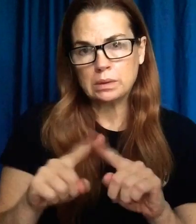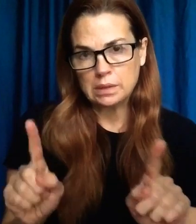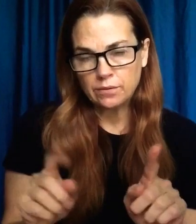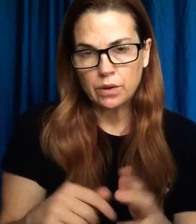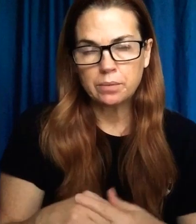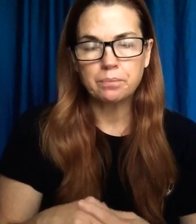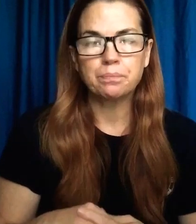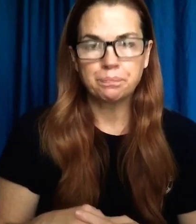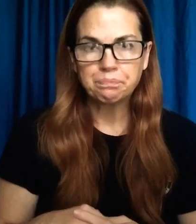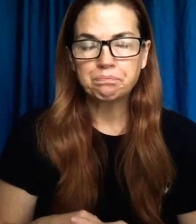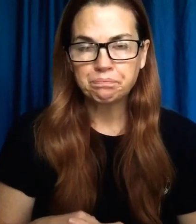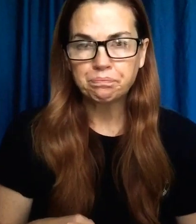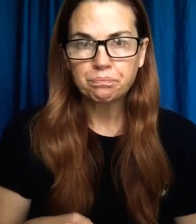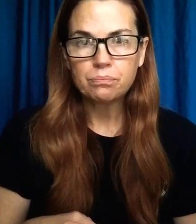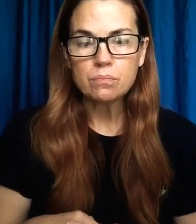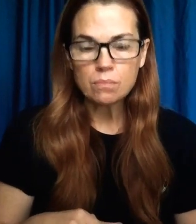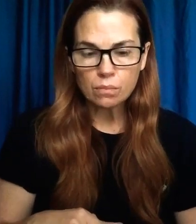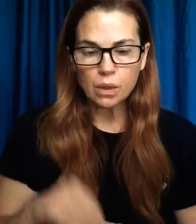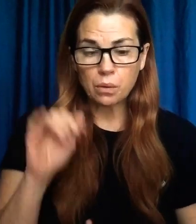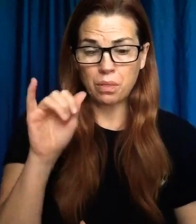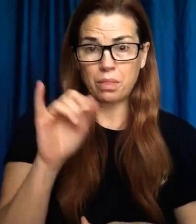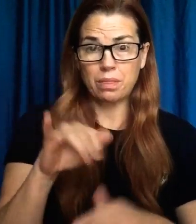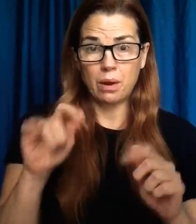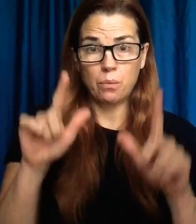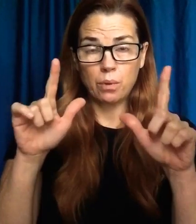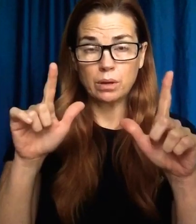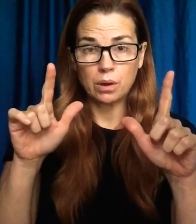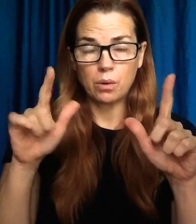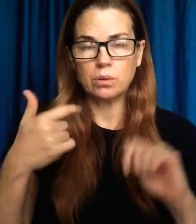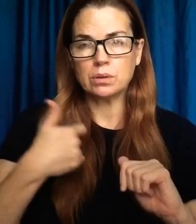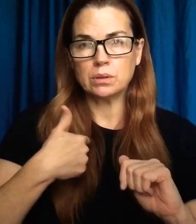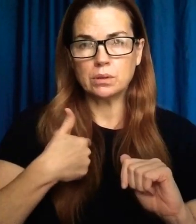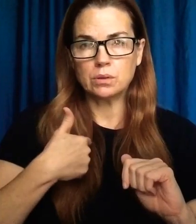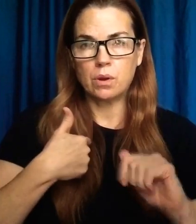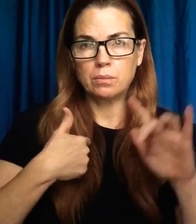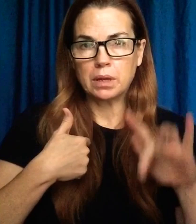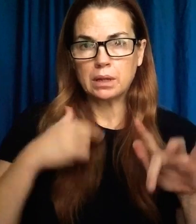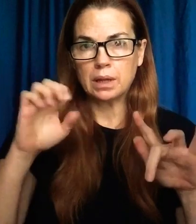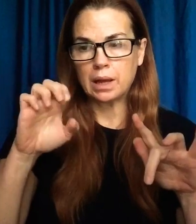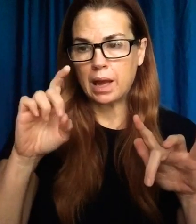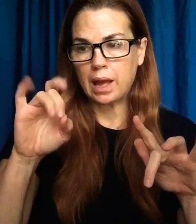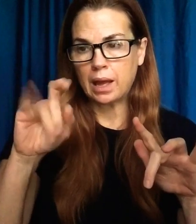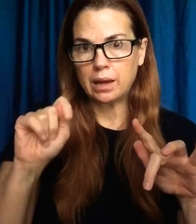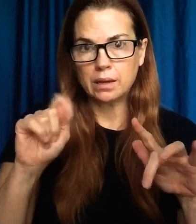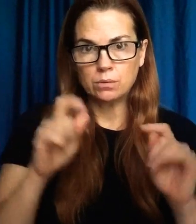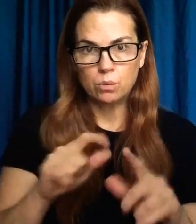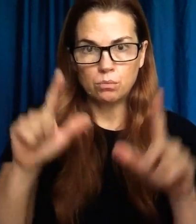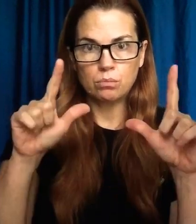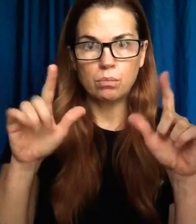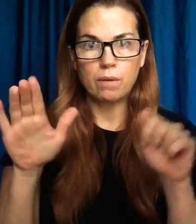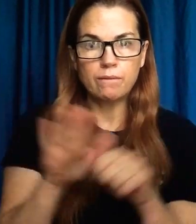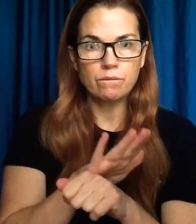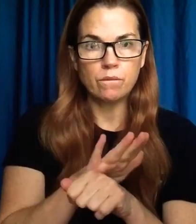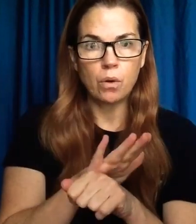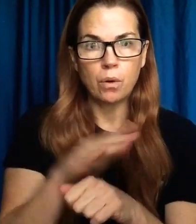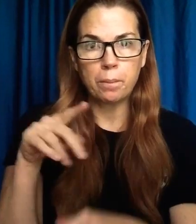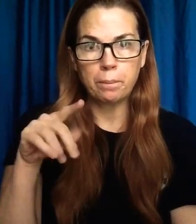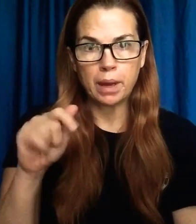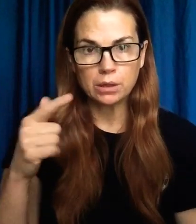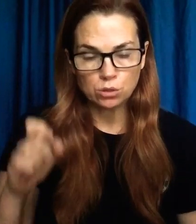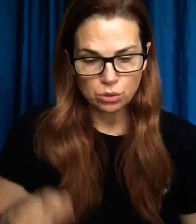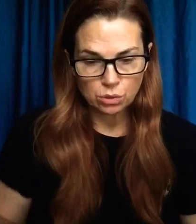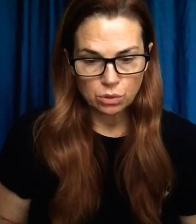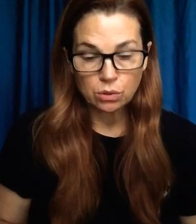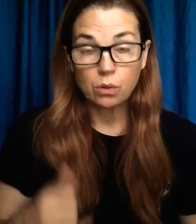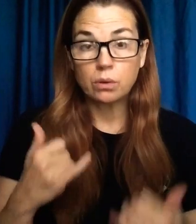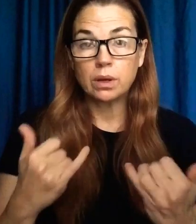if you'd like, but it is going to be different than mine. So you're going to get this window, and I'm going to